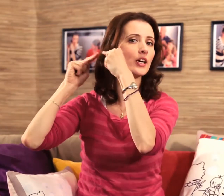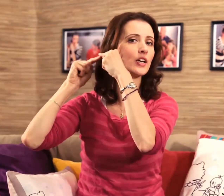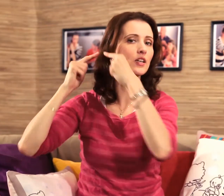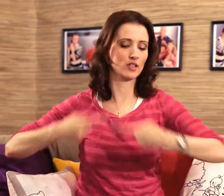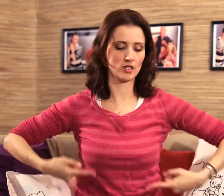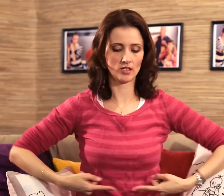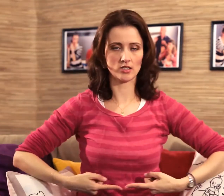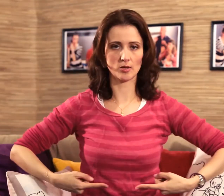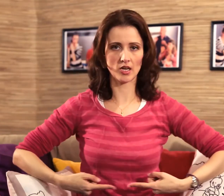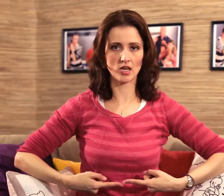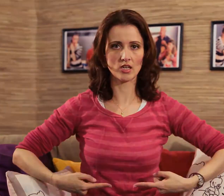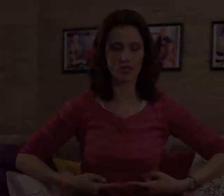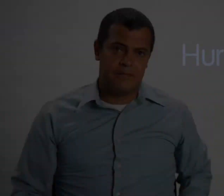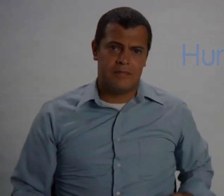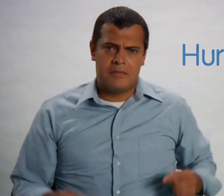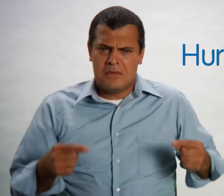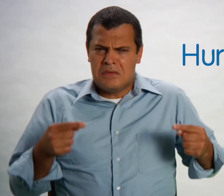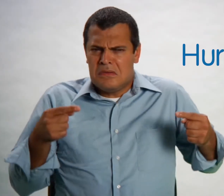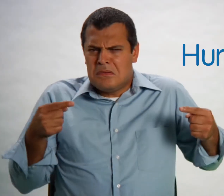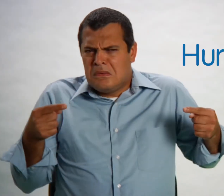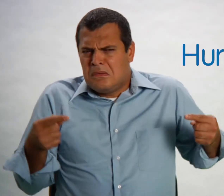earache, tummy ache.